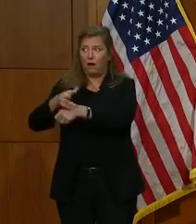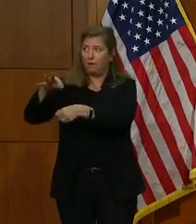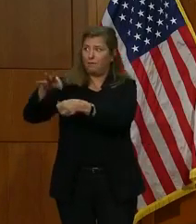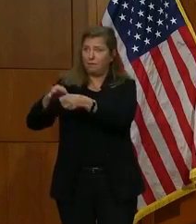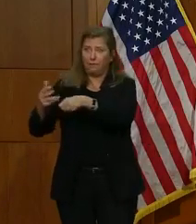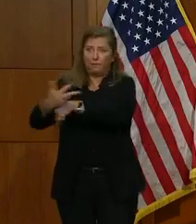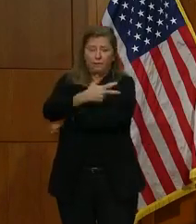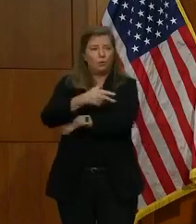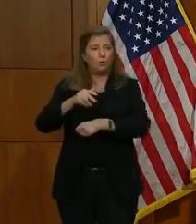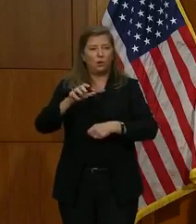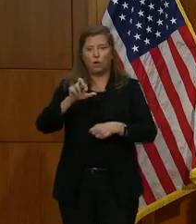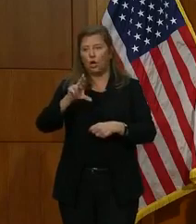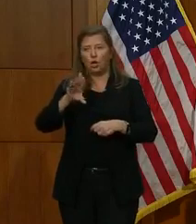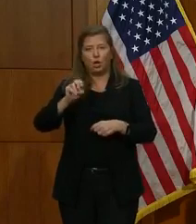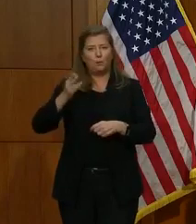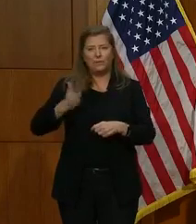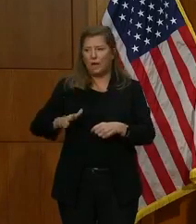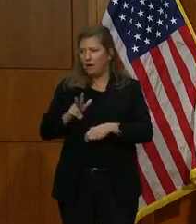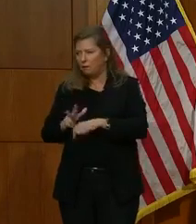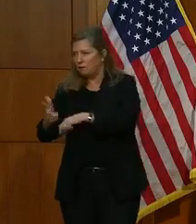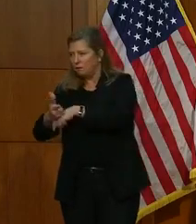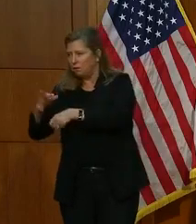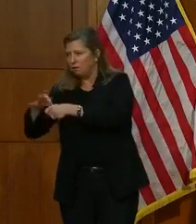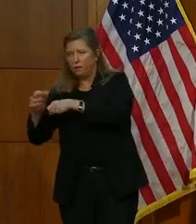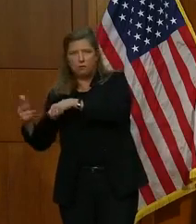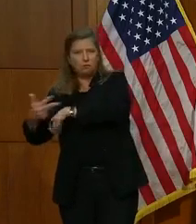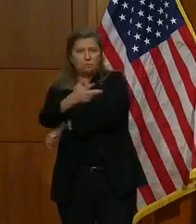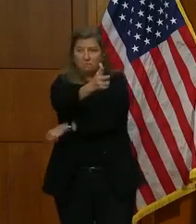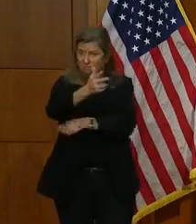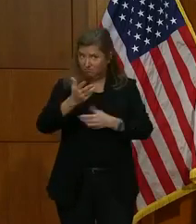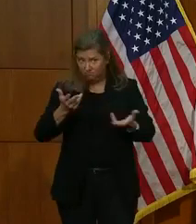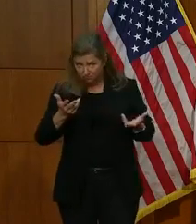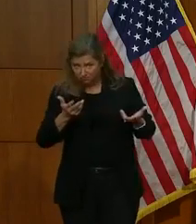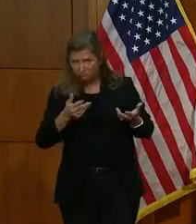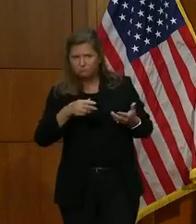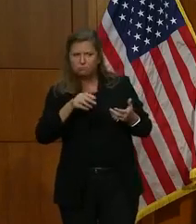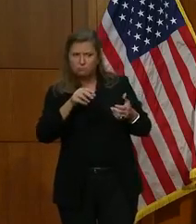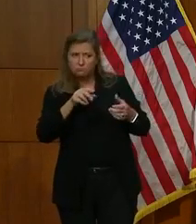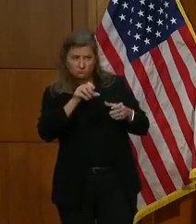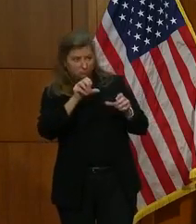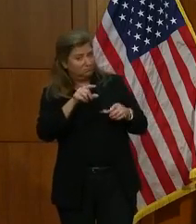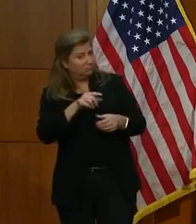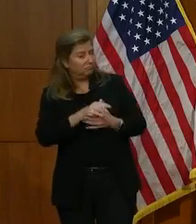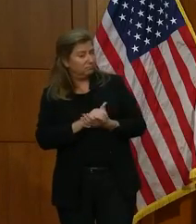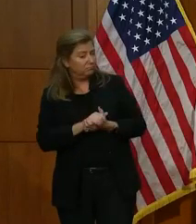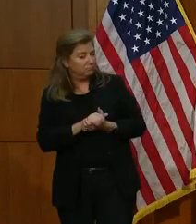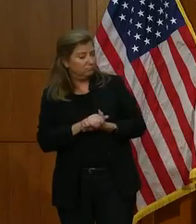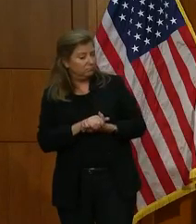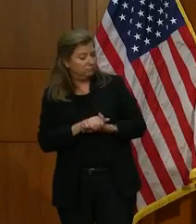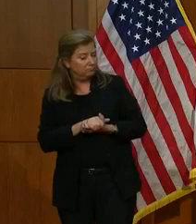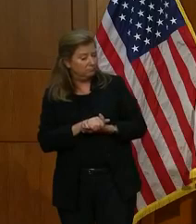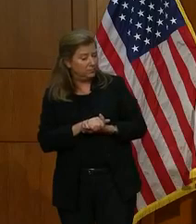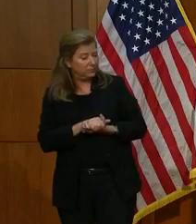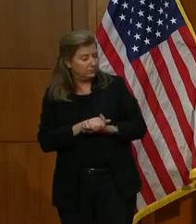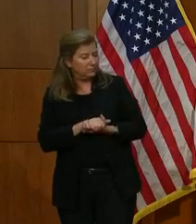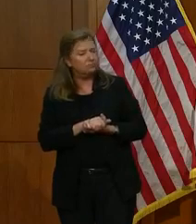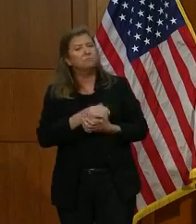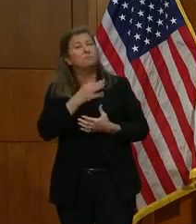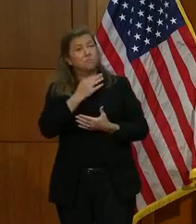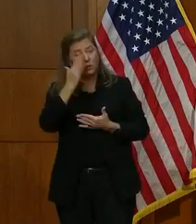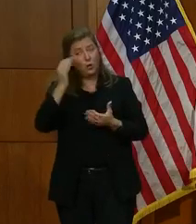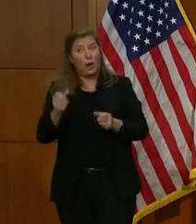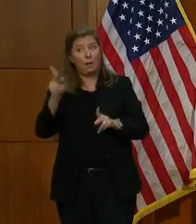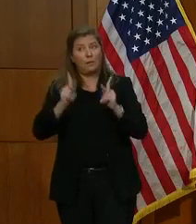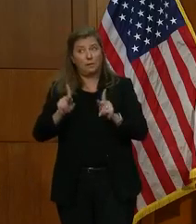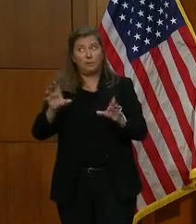and curbside voting. And I wondered if you were able to assess yet about how many voters took advantage of